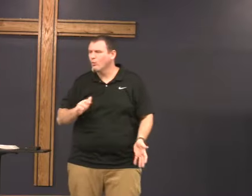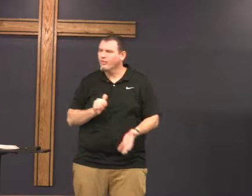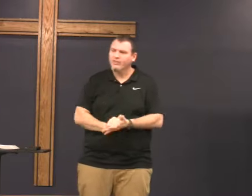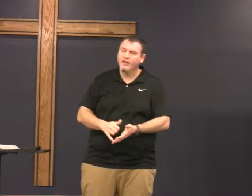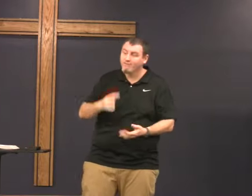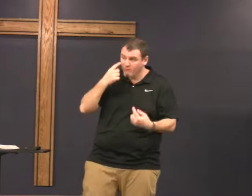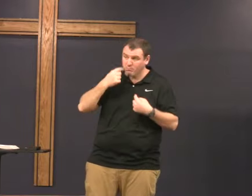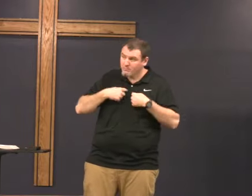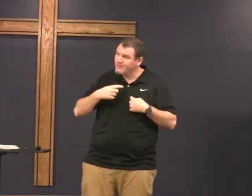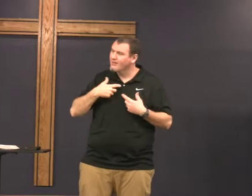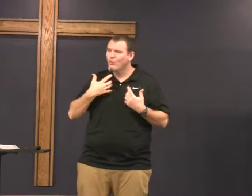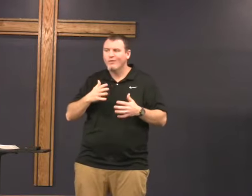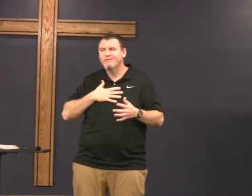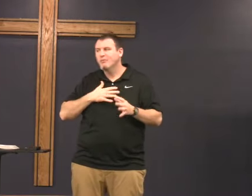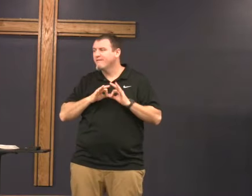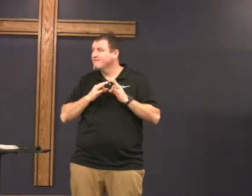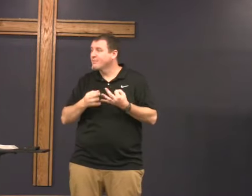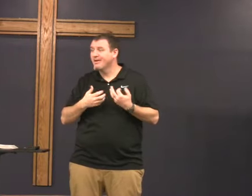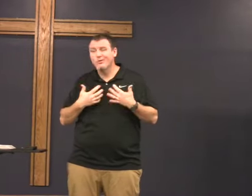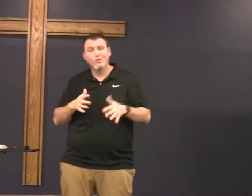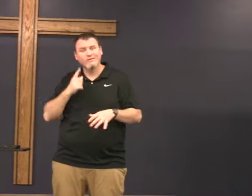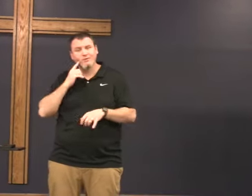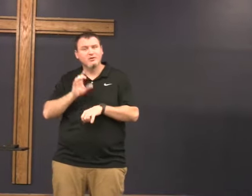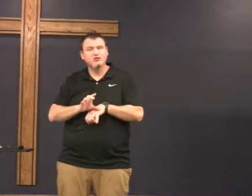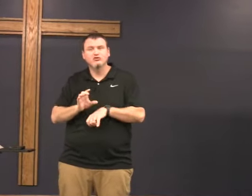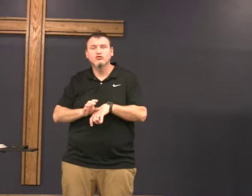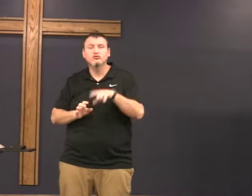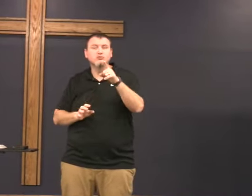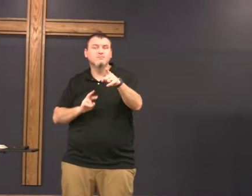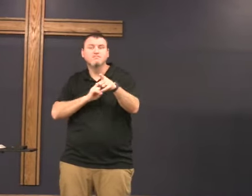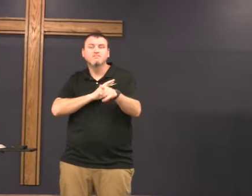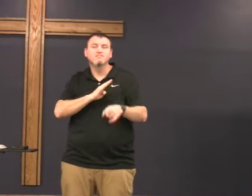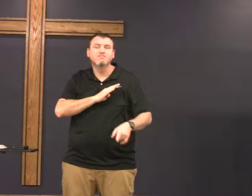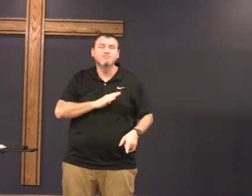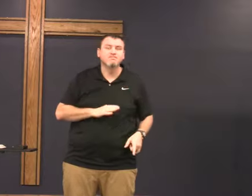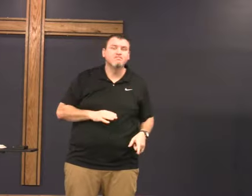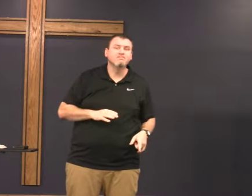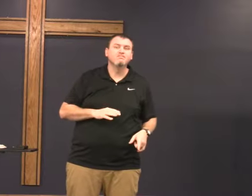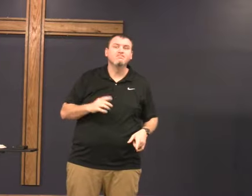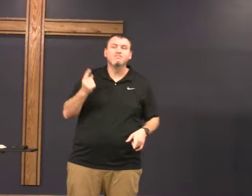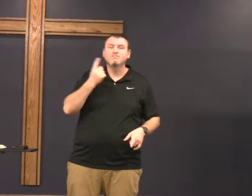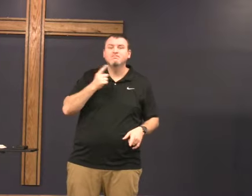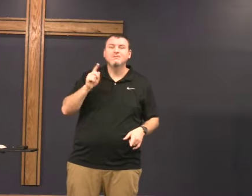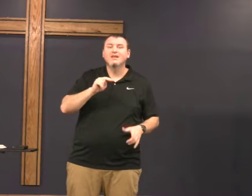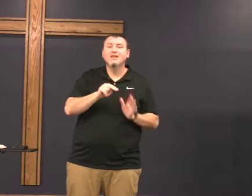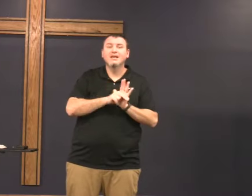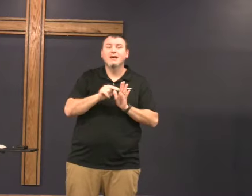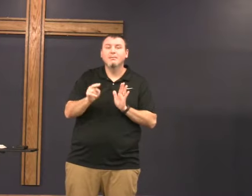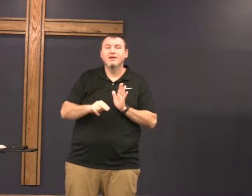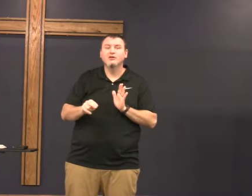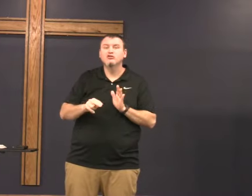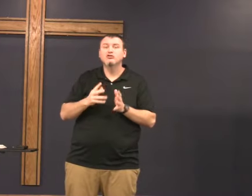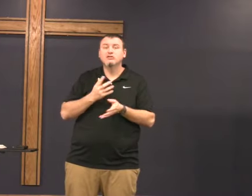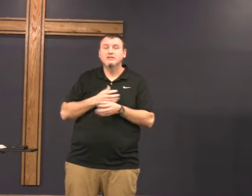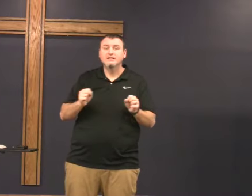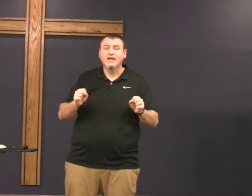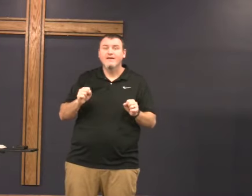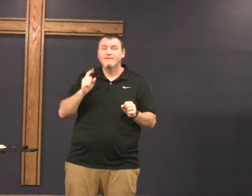And I don't want that for me or my family and my church. But not